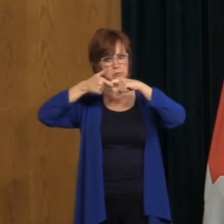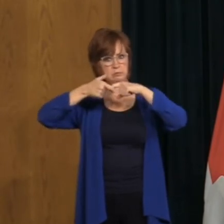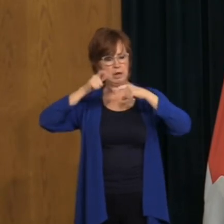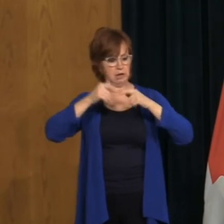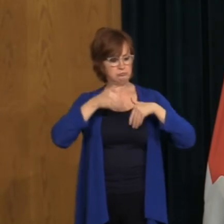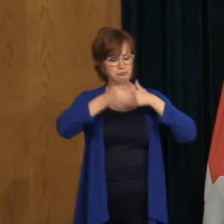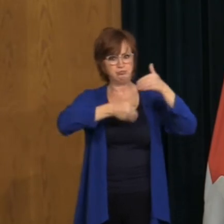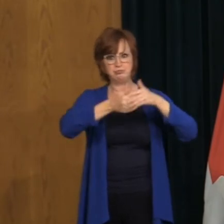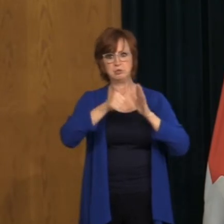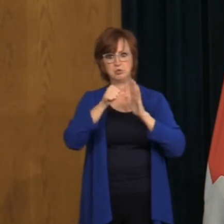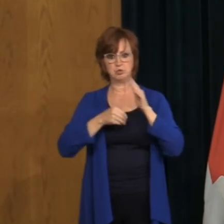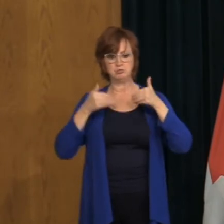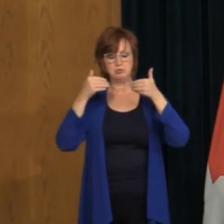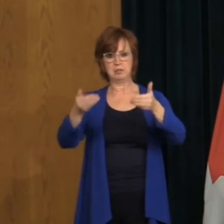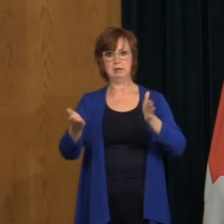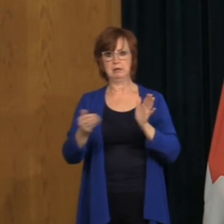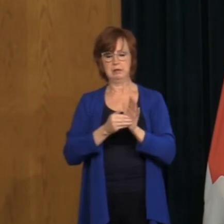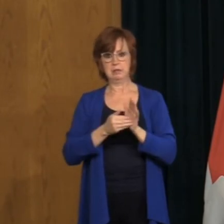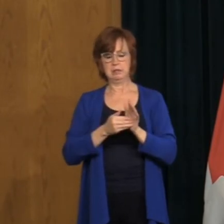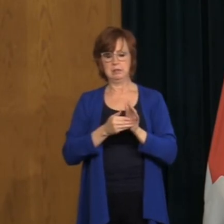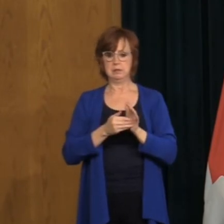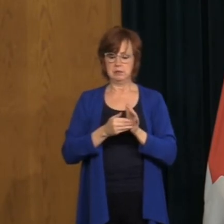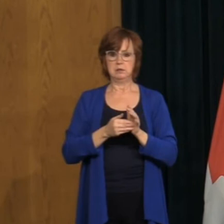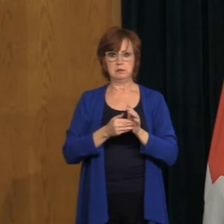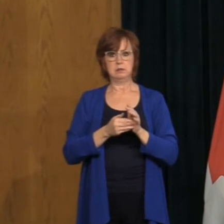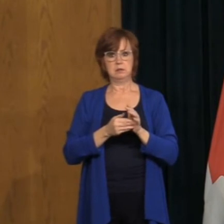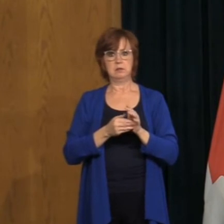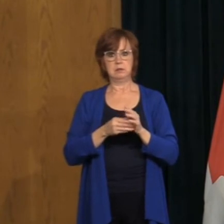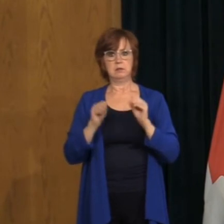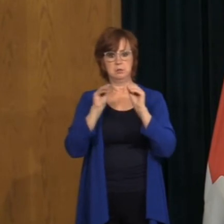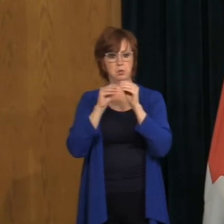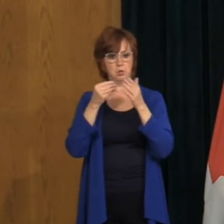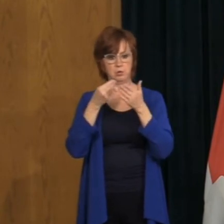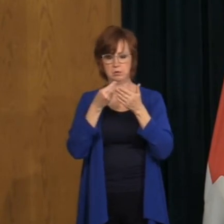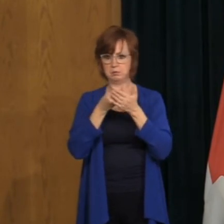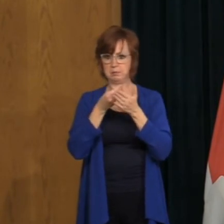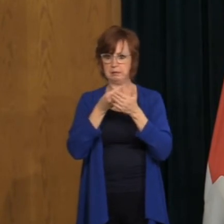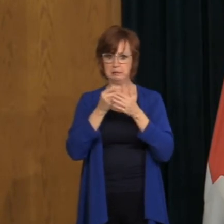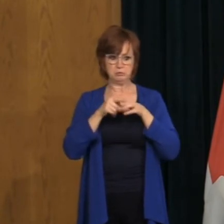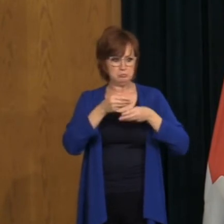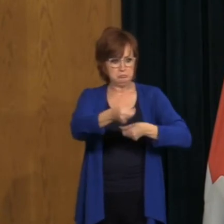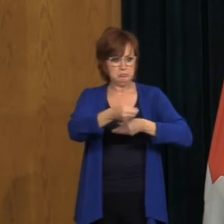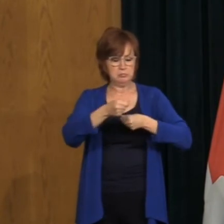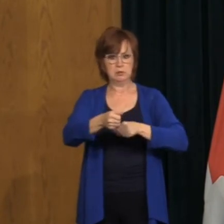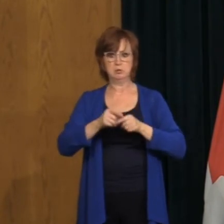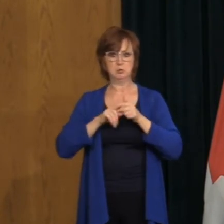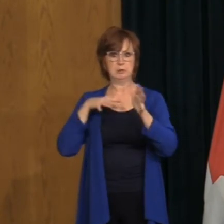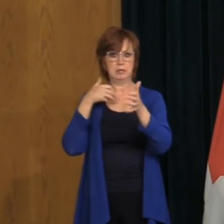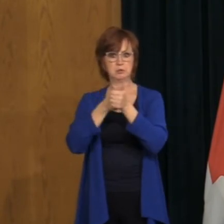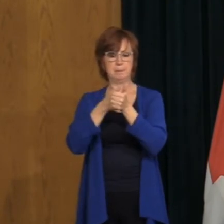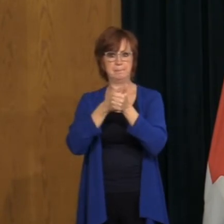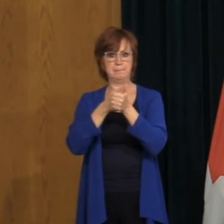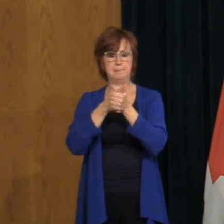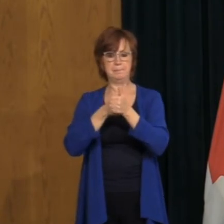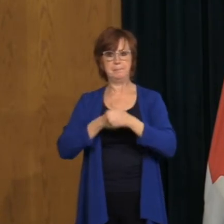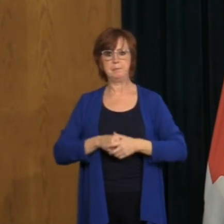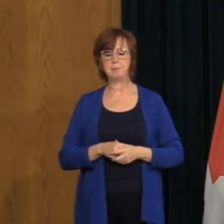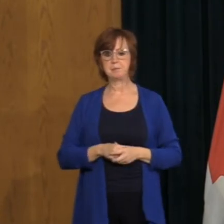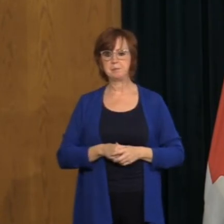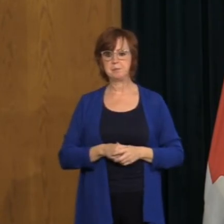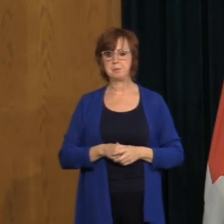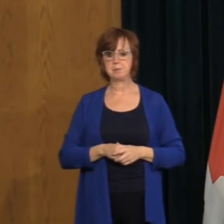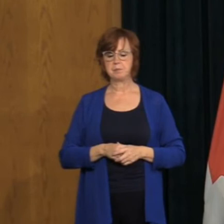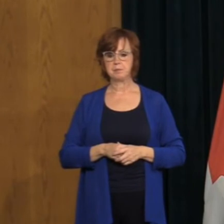very fortunate to be in a spot, thanks to the actions of Saskatchewan people, where we are currently charting a course, and we